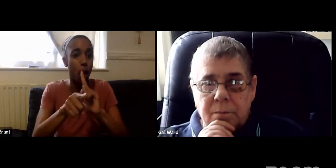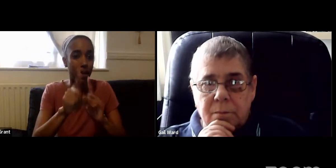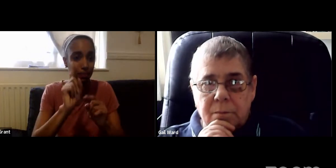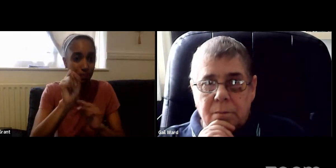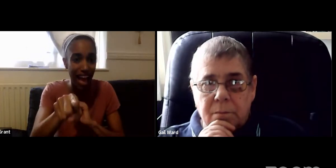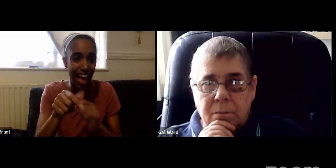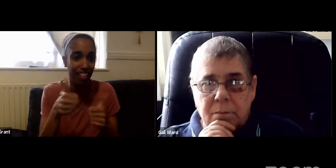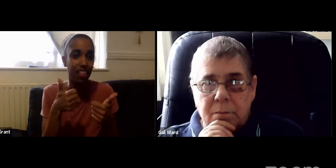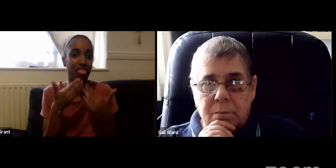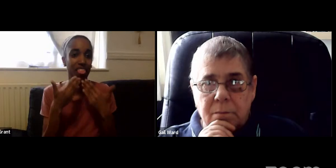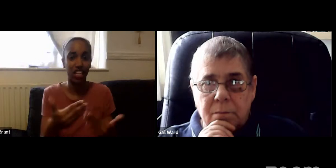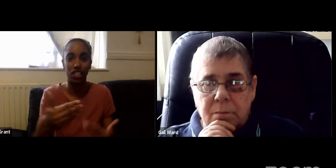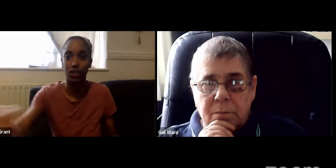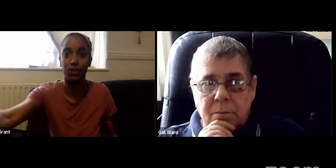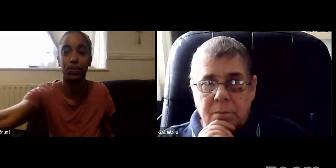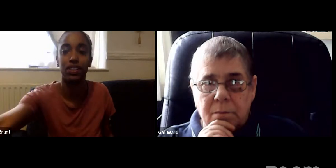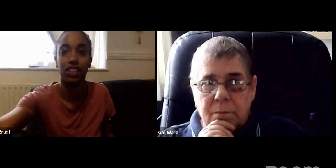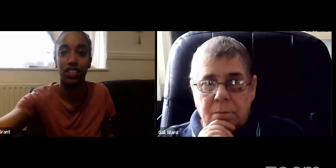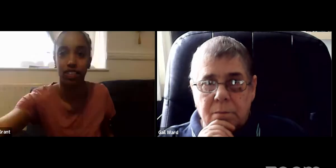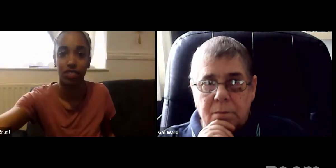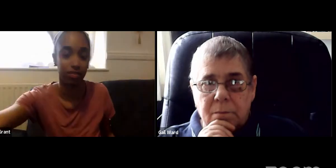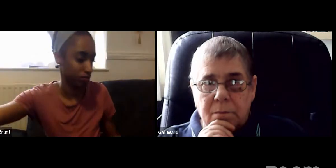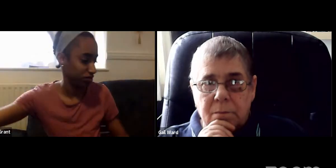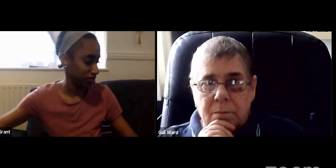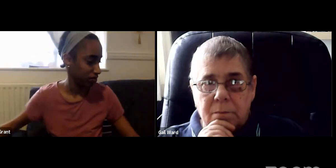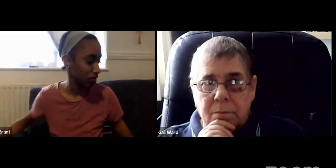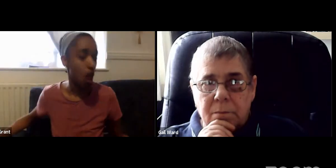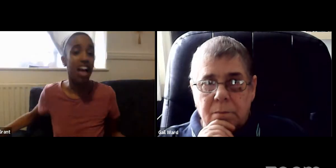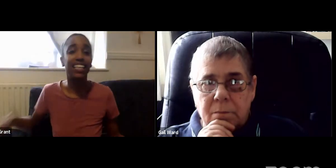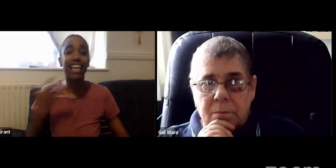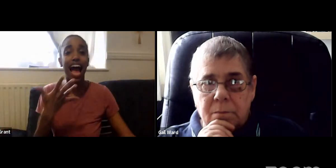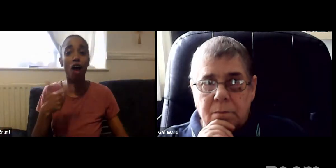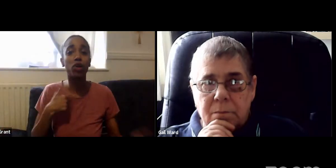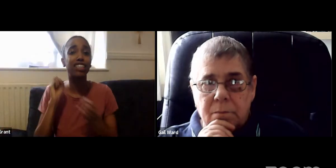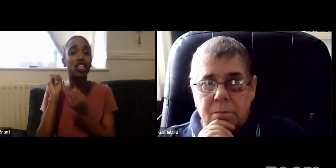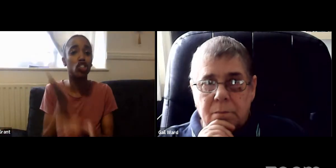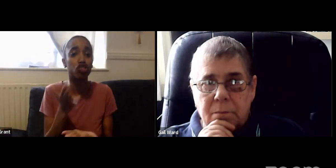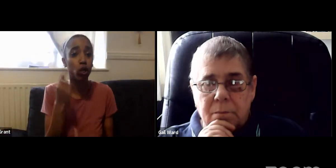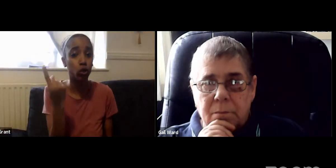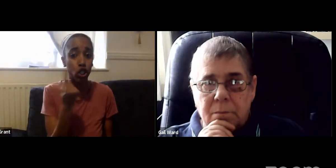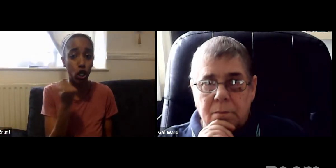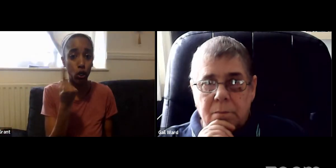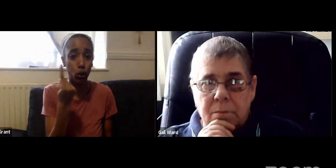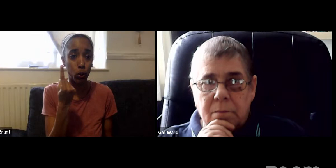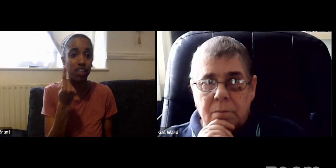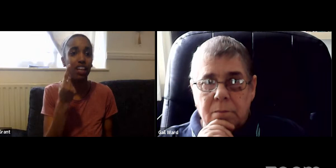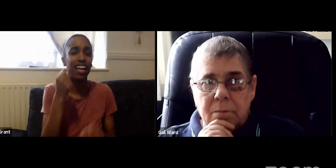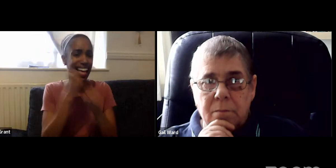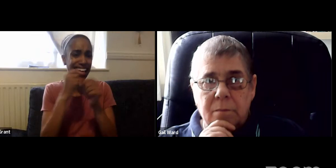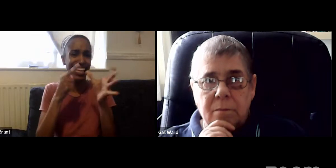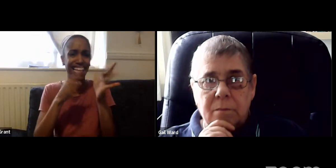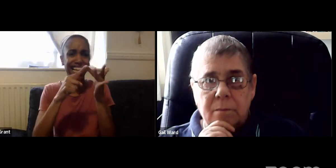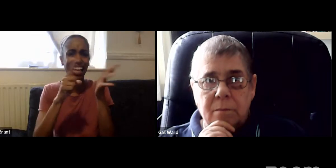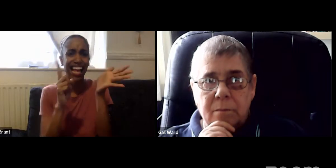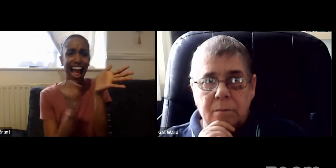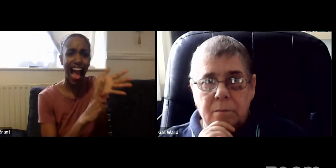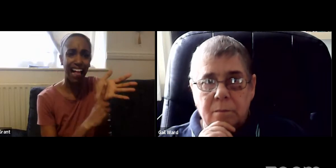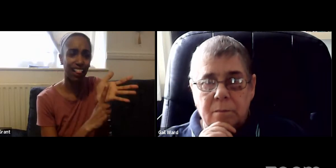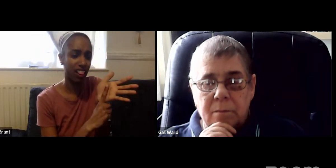the comment system, the comment section, wherever you're watching. So now I'd love to